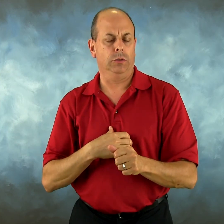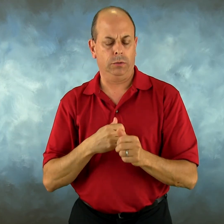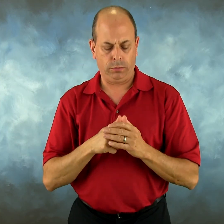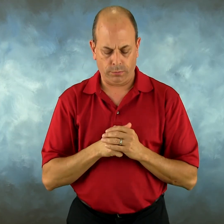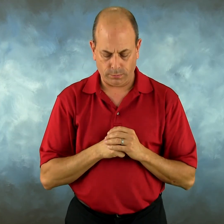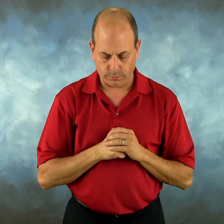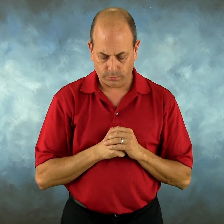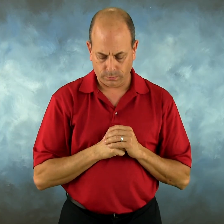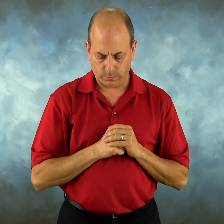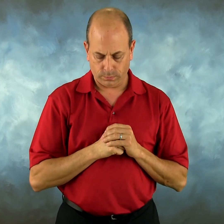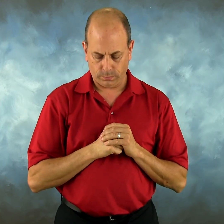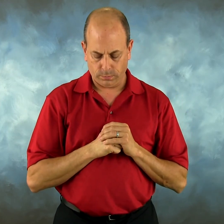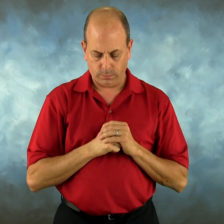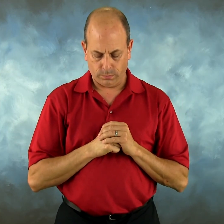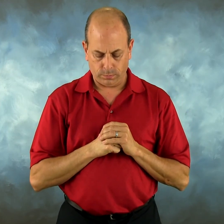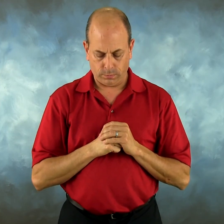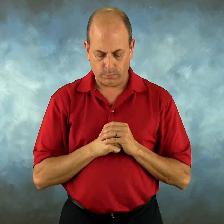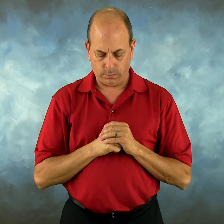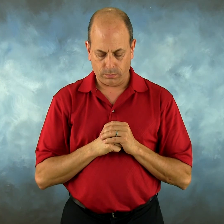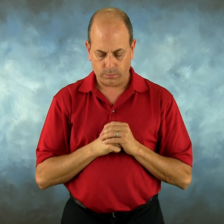a little bit closer.